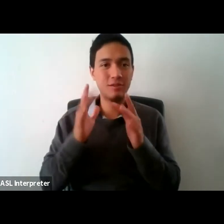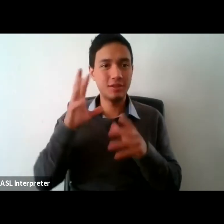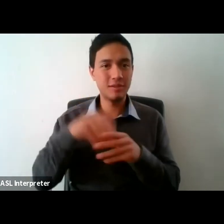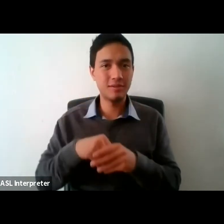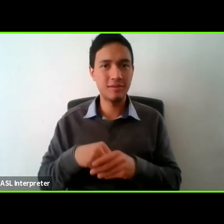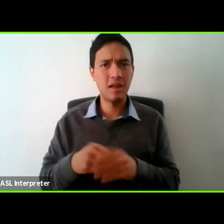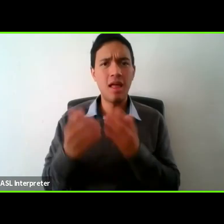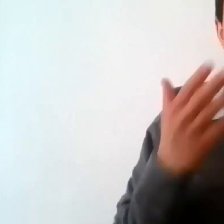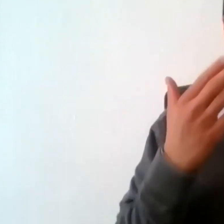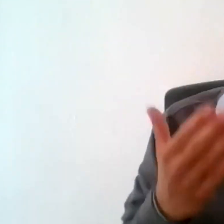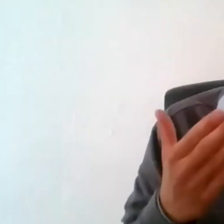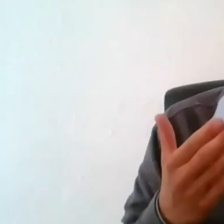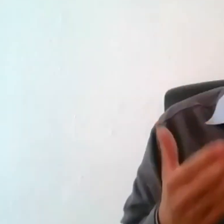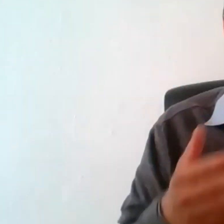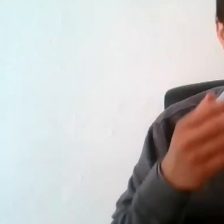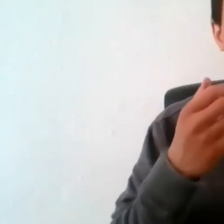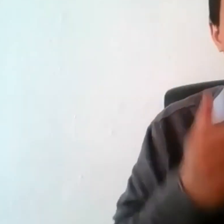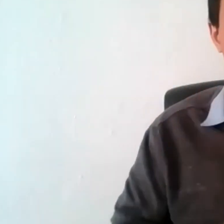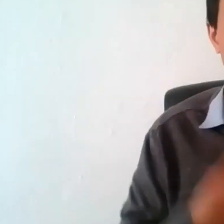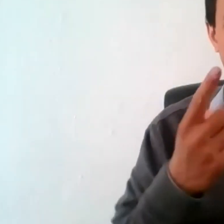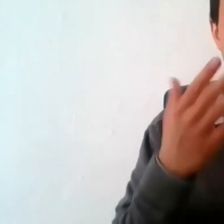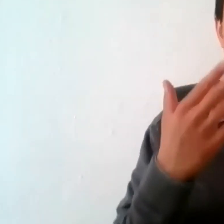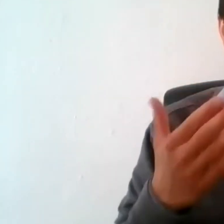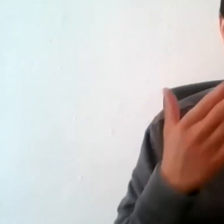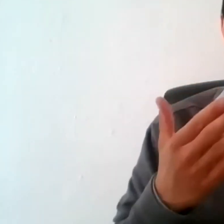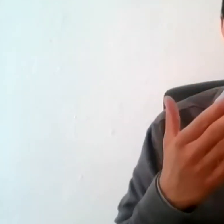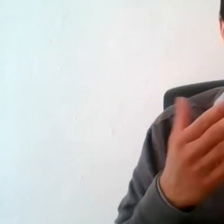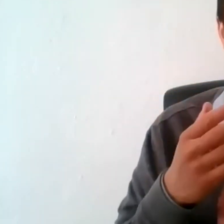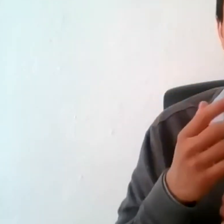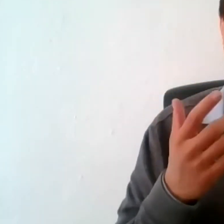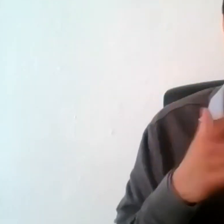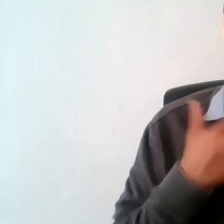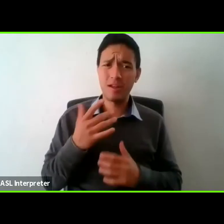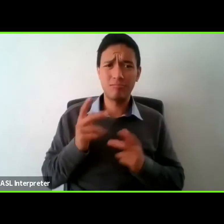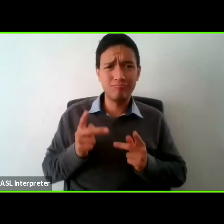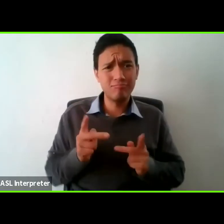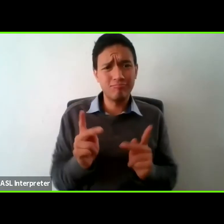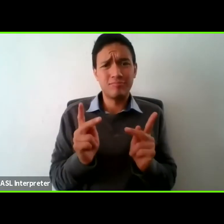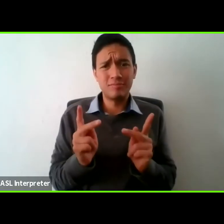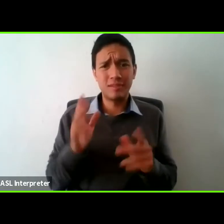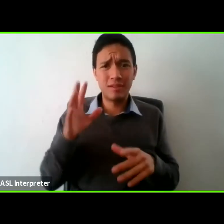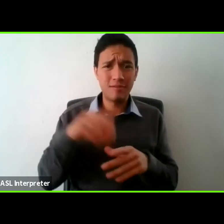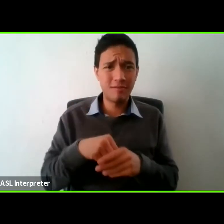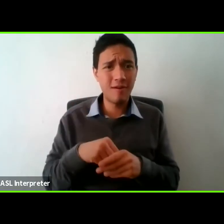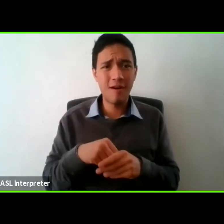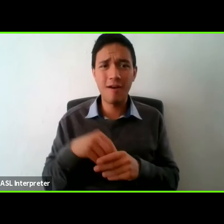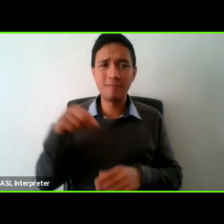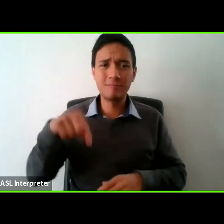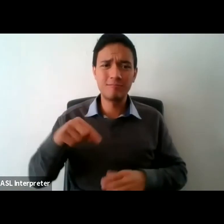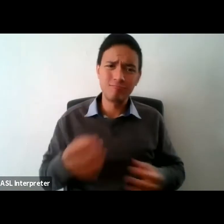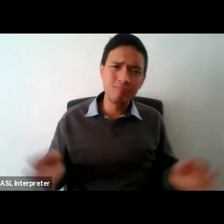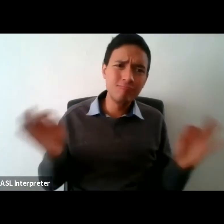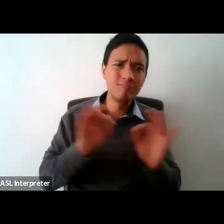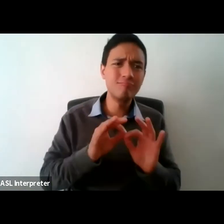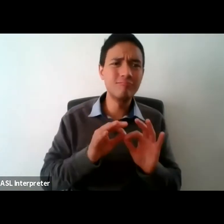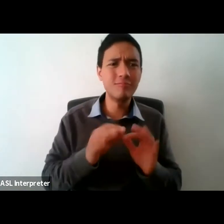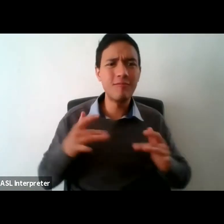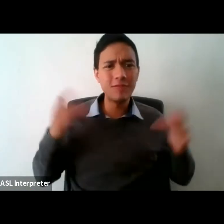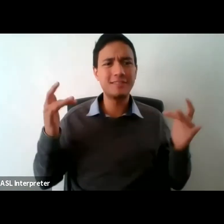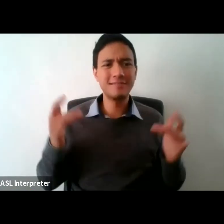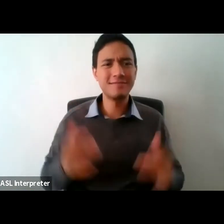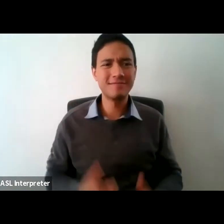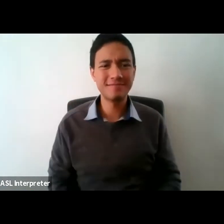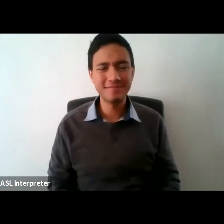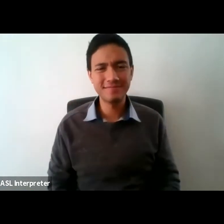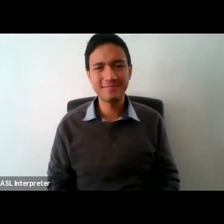Ursula. Good morning, everyone, and thank you all. It's a big privilege to be part of this important event. And I think most of